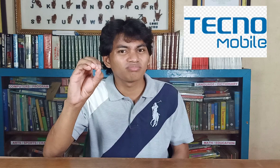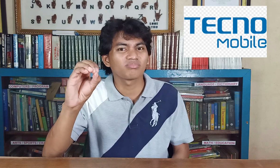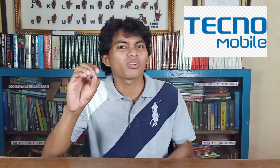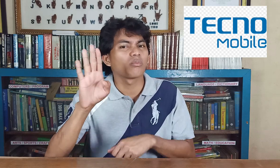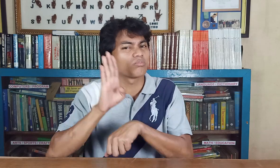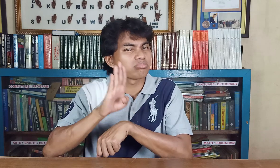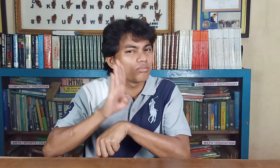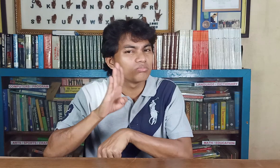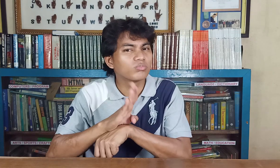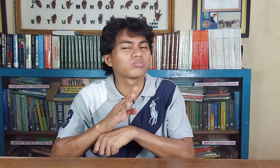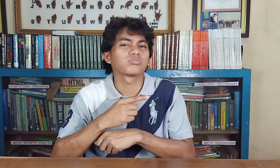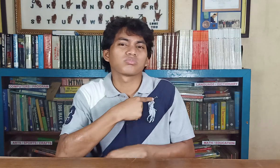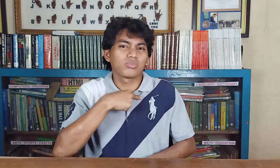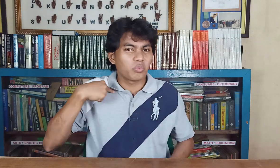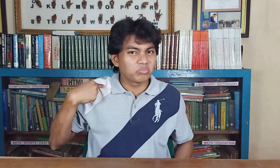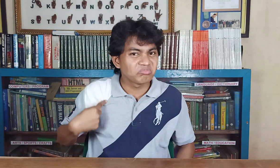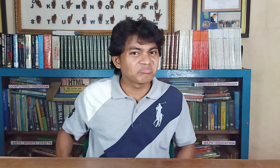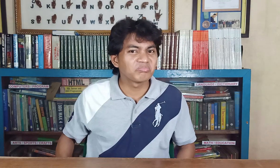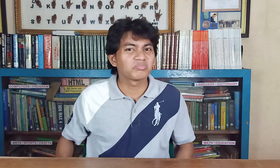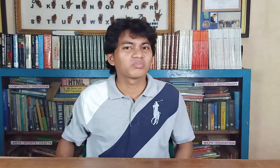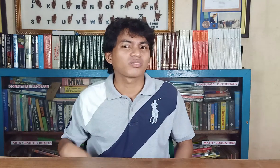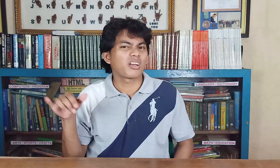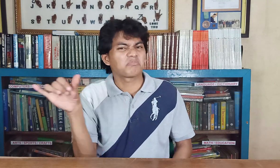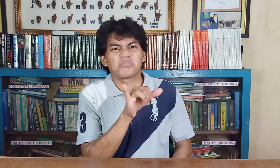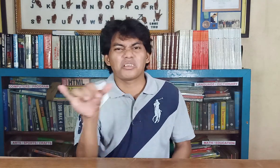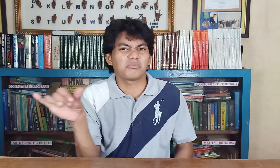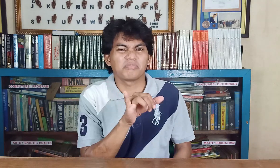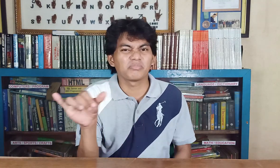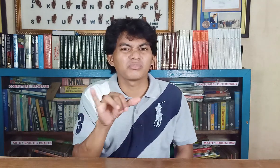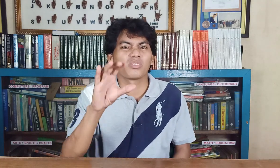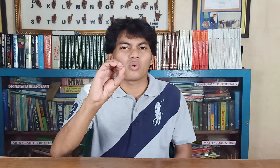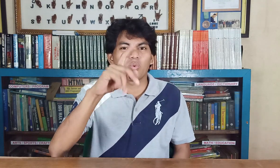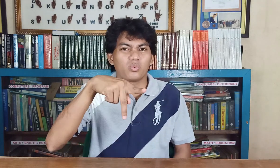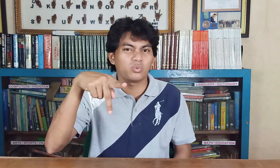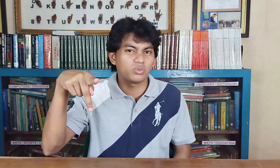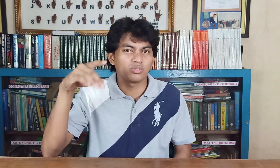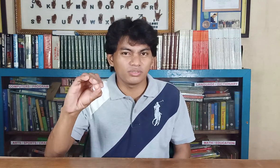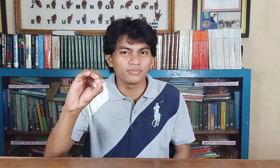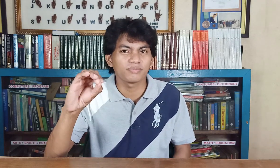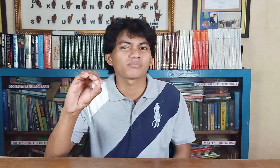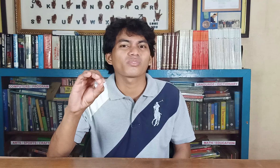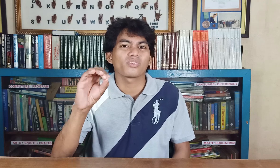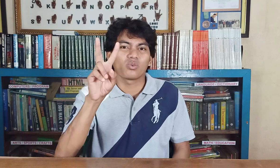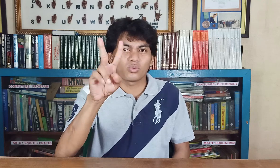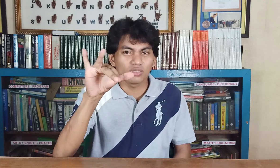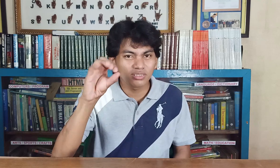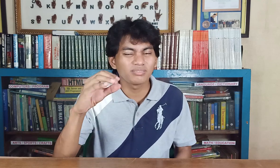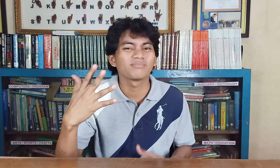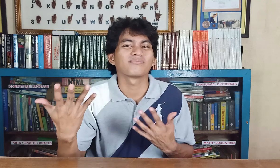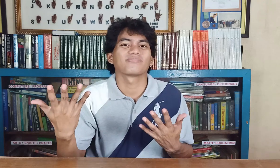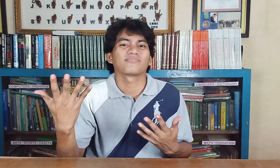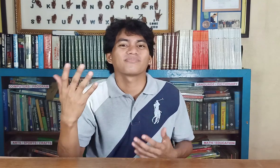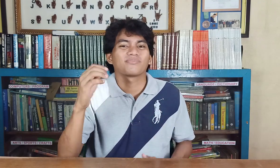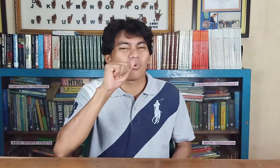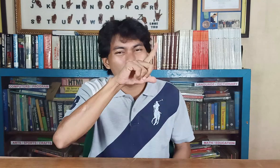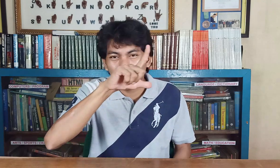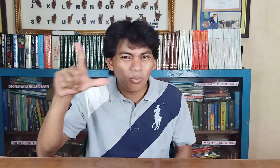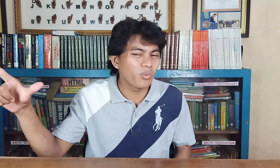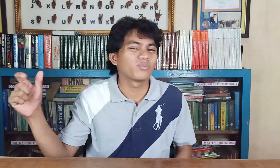Tecno Mobile is a business started in China. Same with Oppo or Vivo. All of